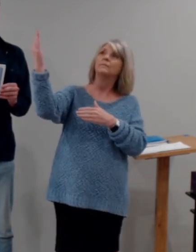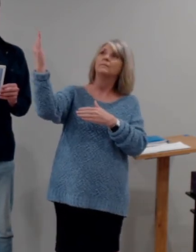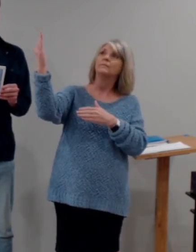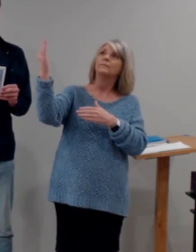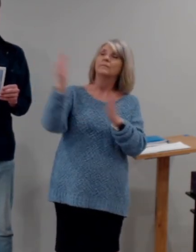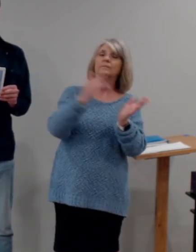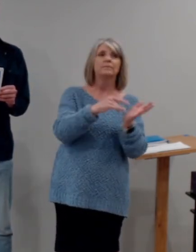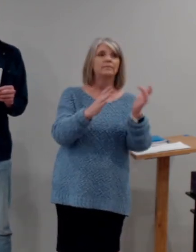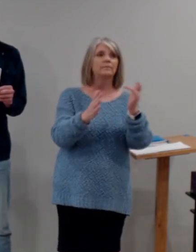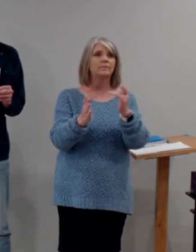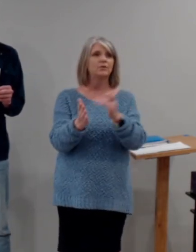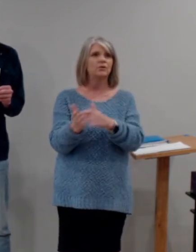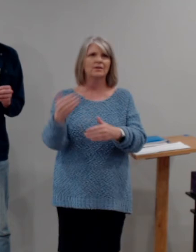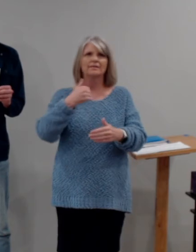Jesus, me bad before.